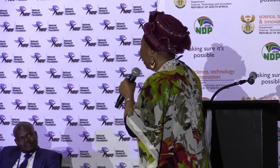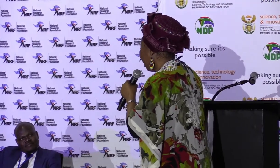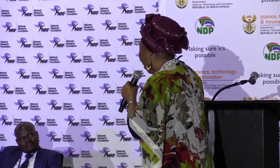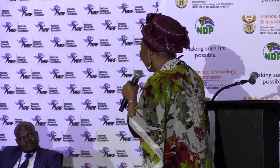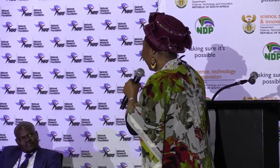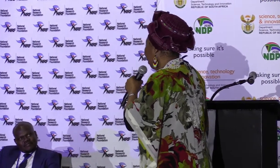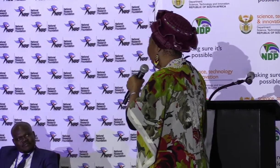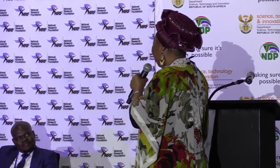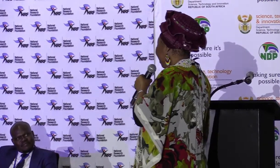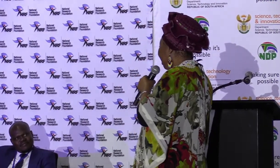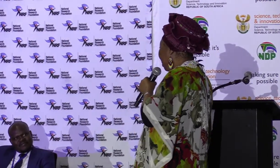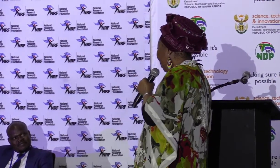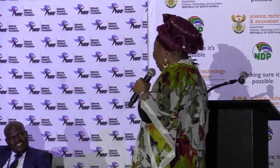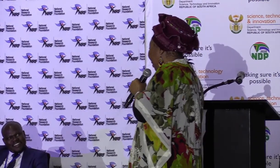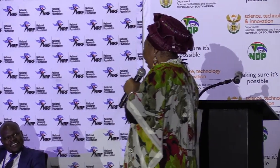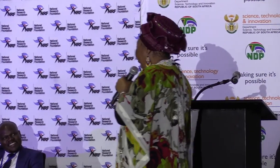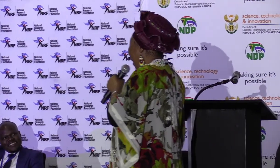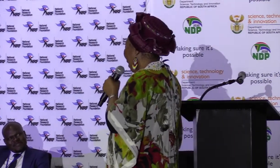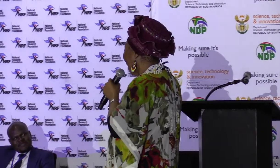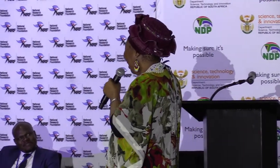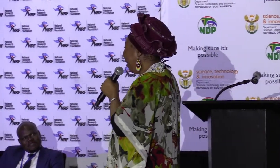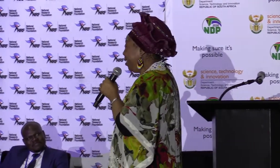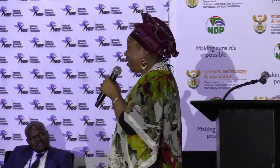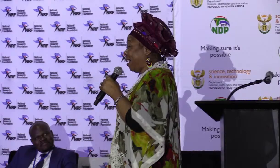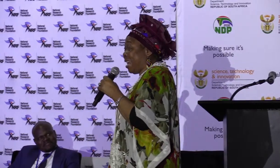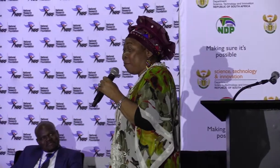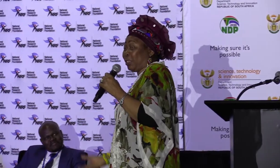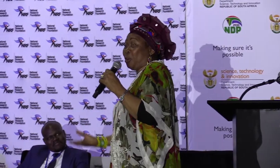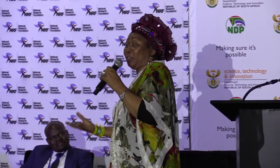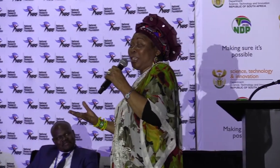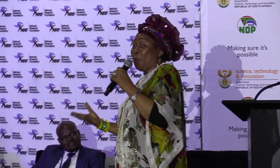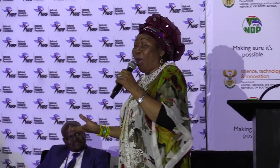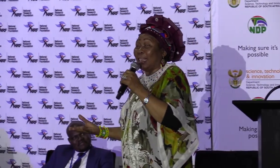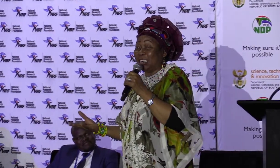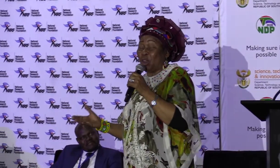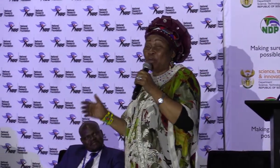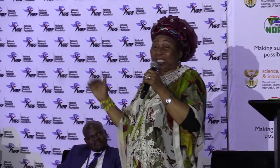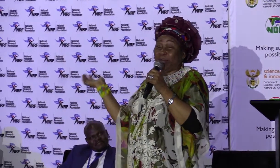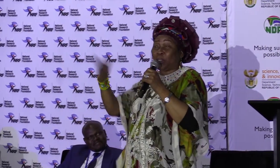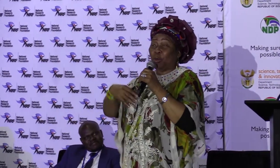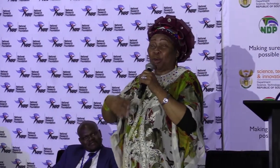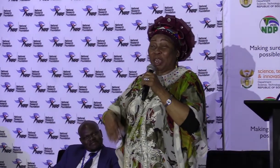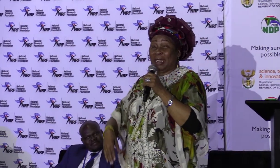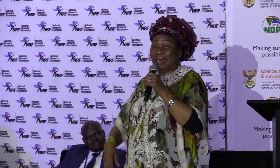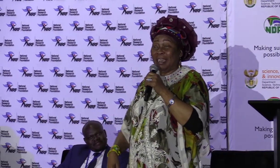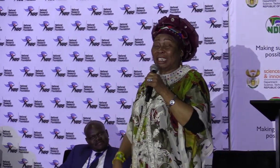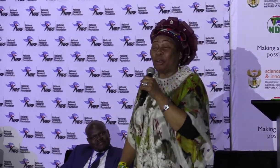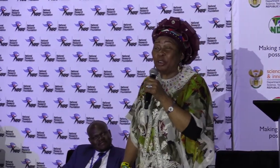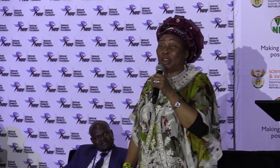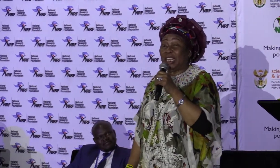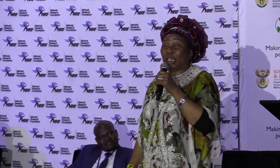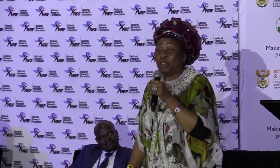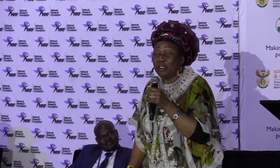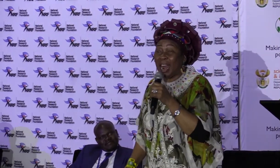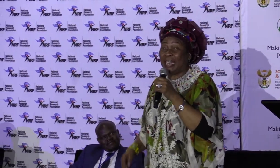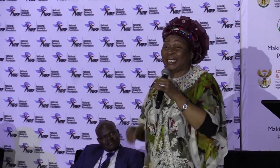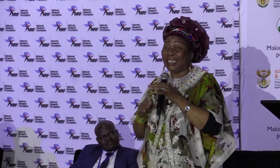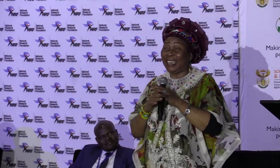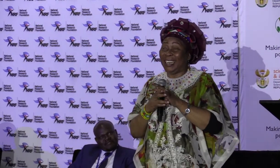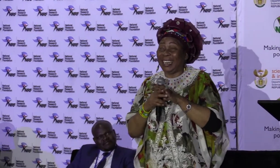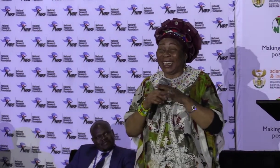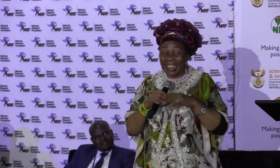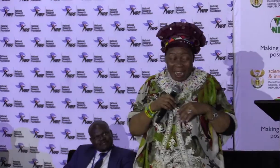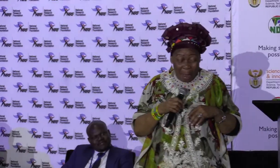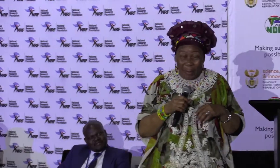name was Nzimande. Can you believe it? Her name was Nzimande. She couldn't read, she couldn't